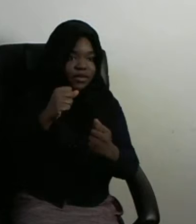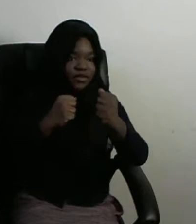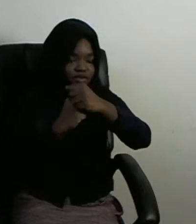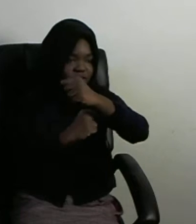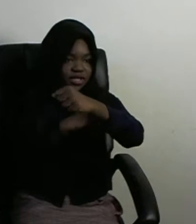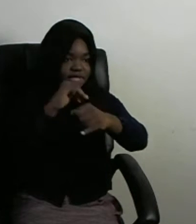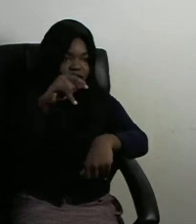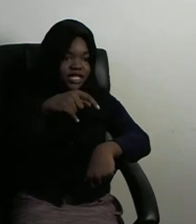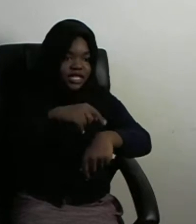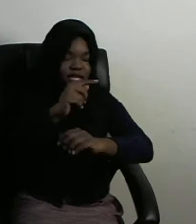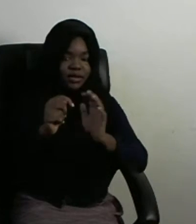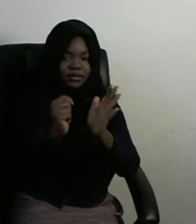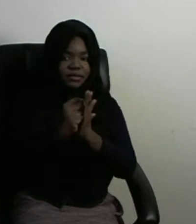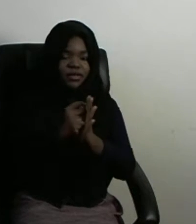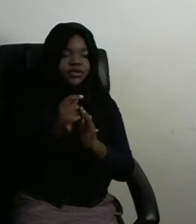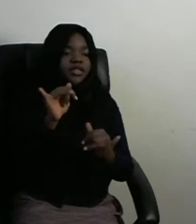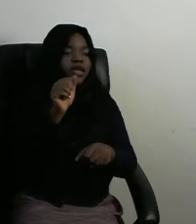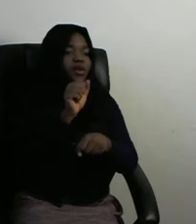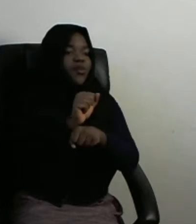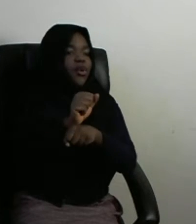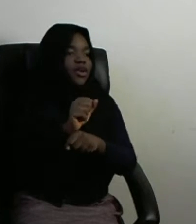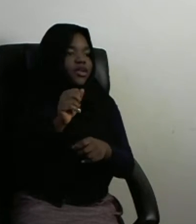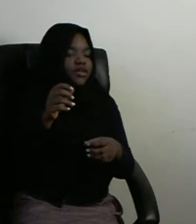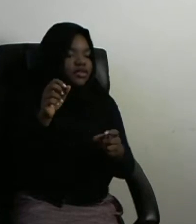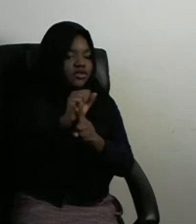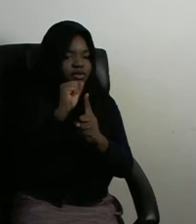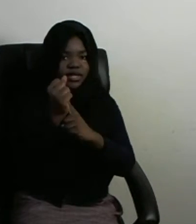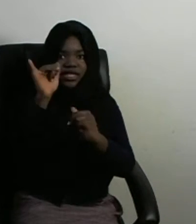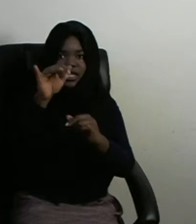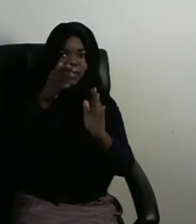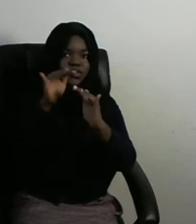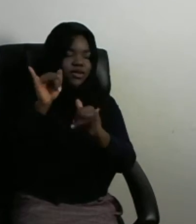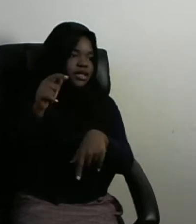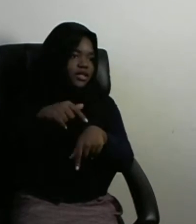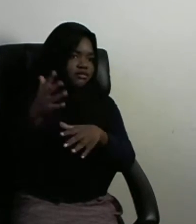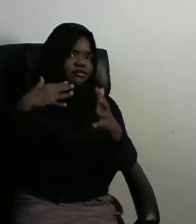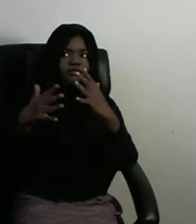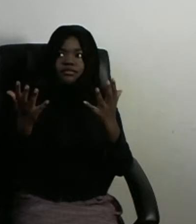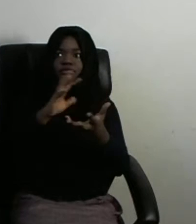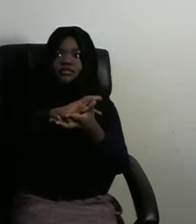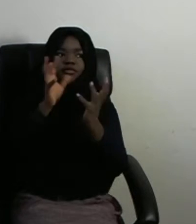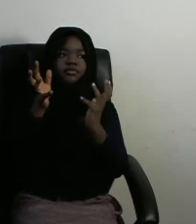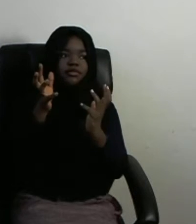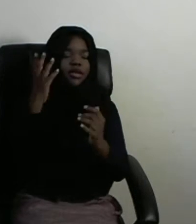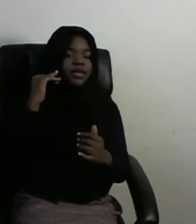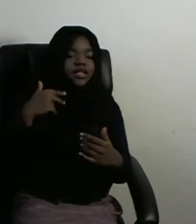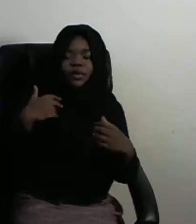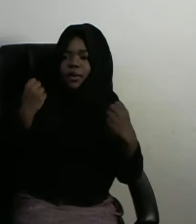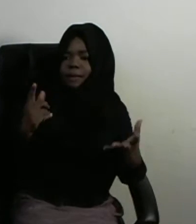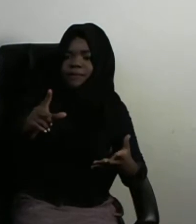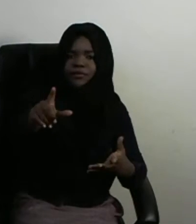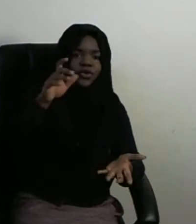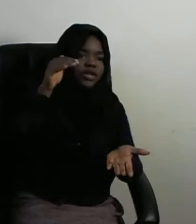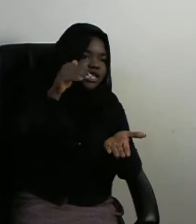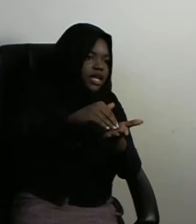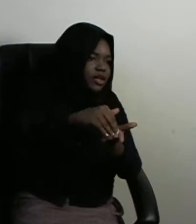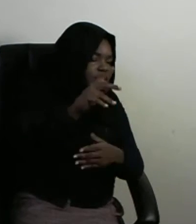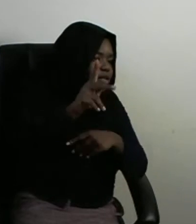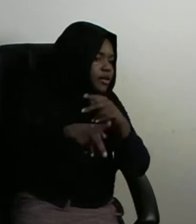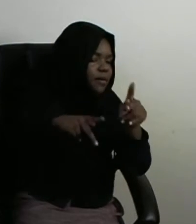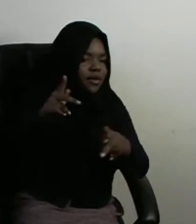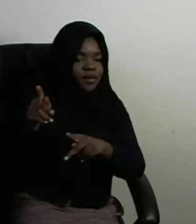structure and the working formula in the community, because there would be hundreds of thousands of